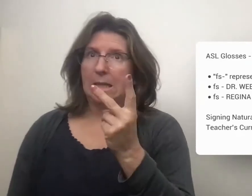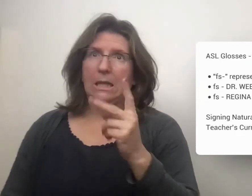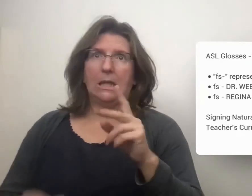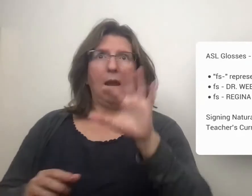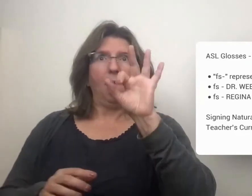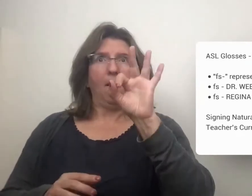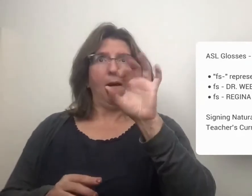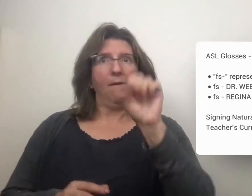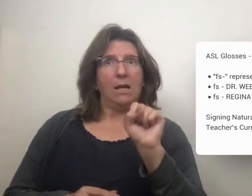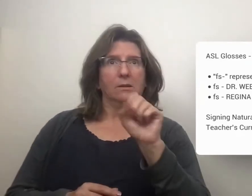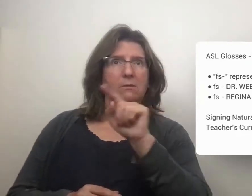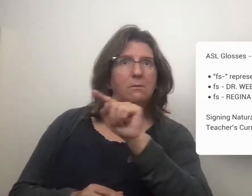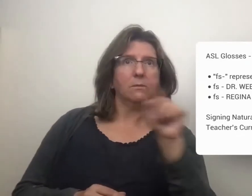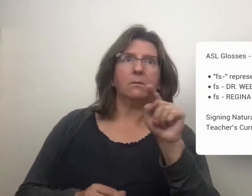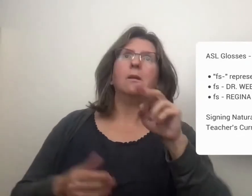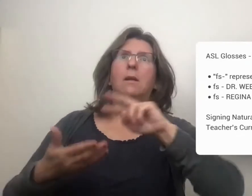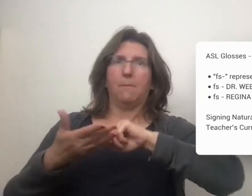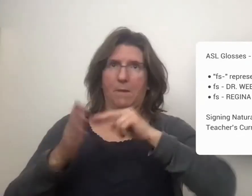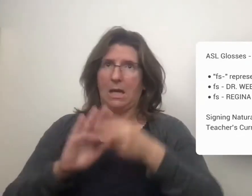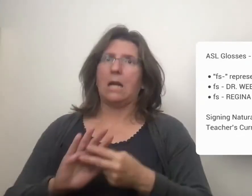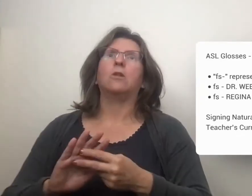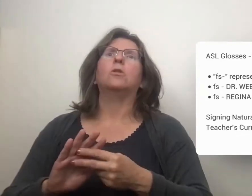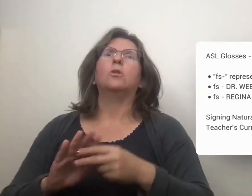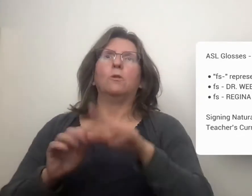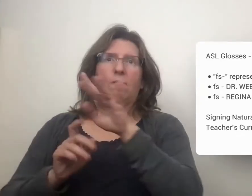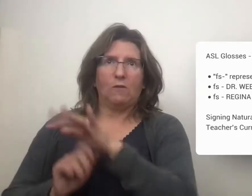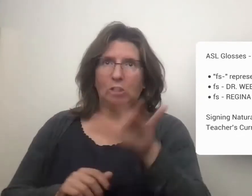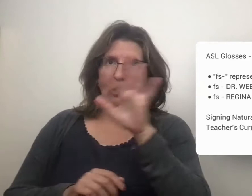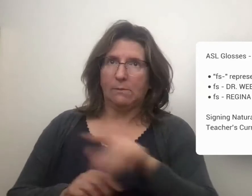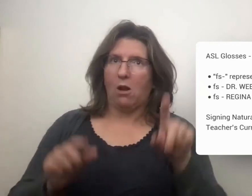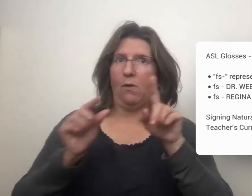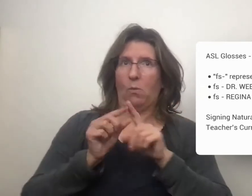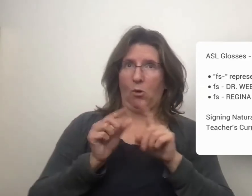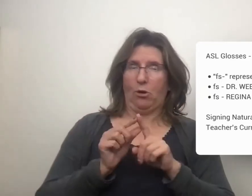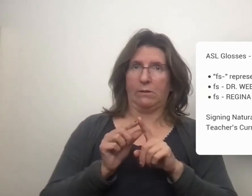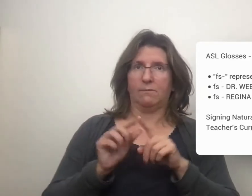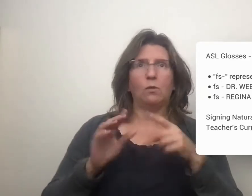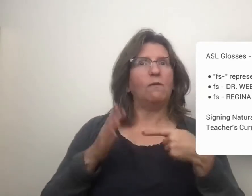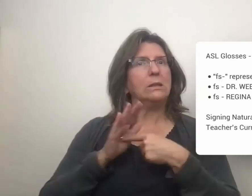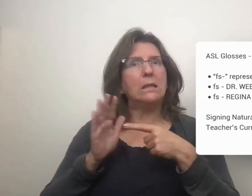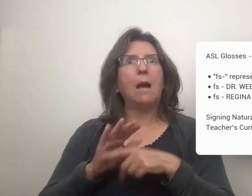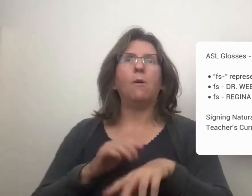see the symbol FS, that means the lexical unit was fingerspelled.